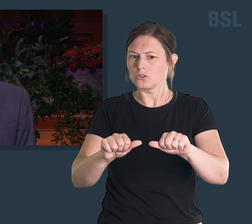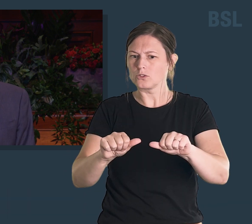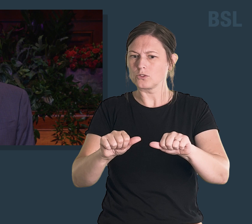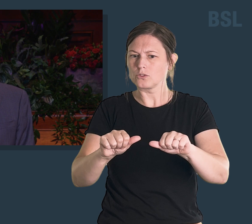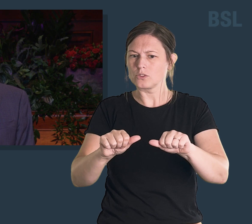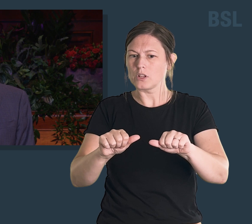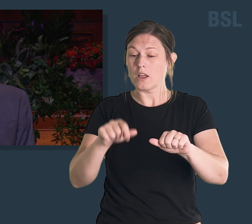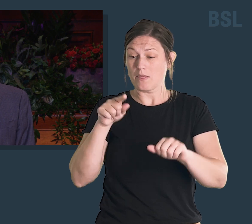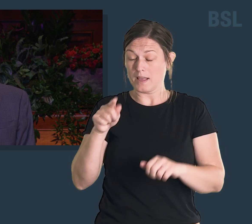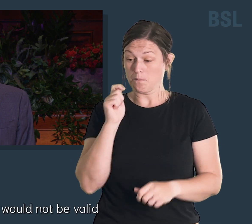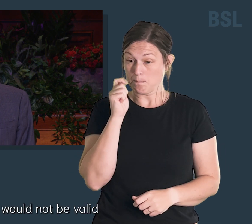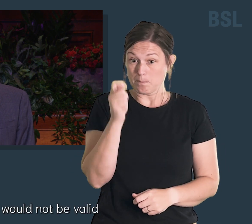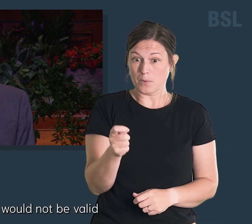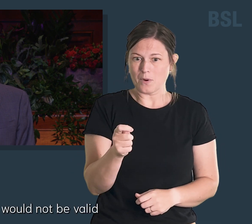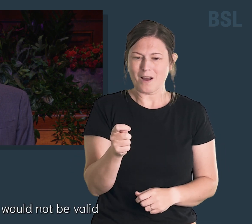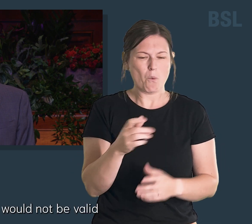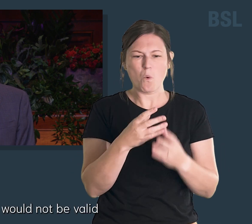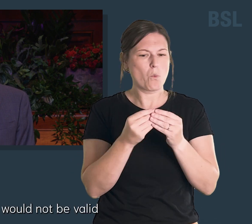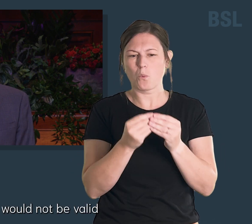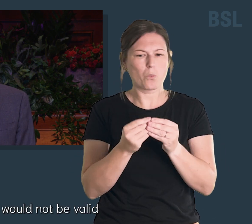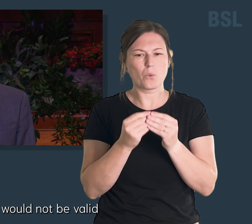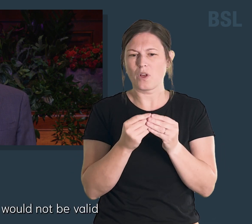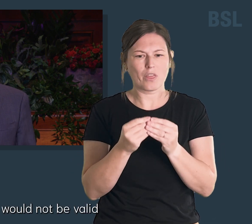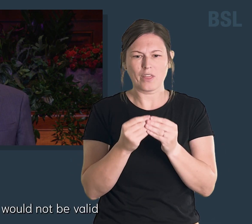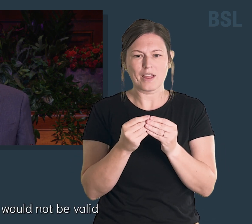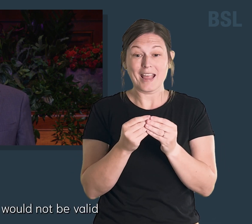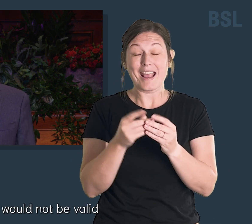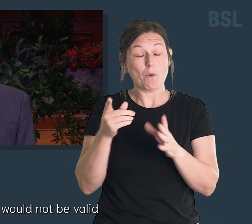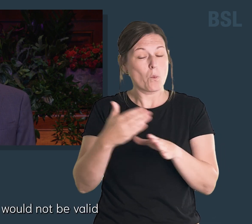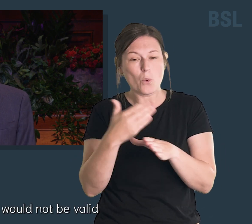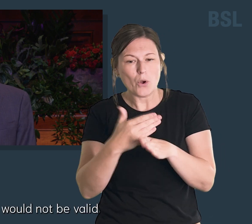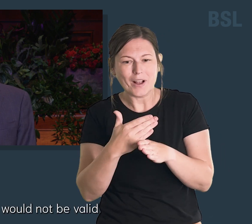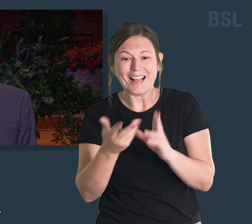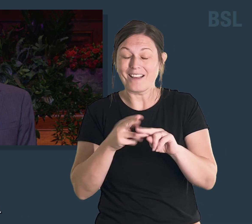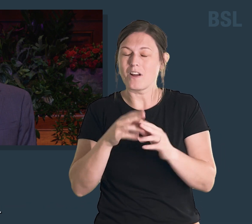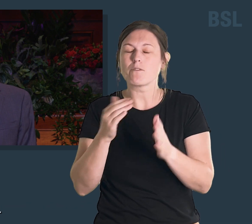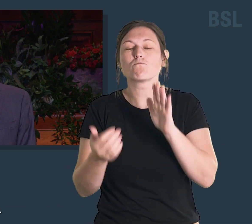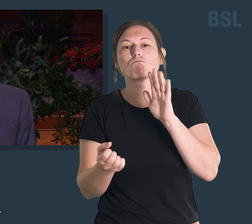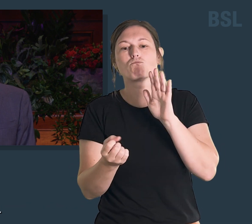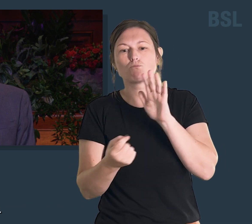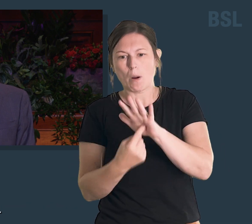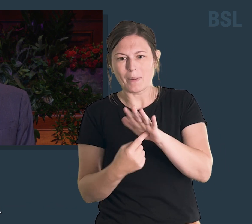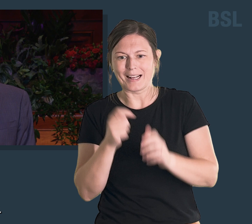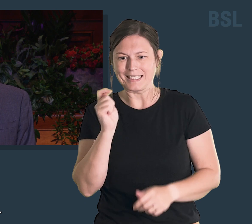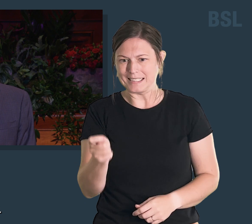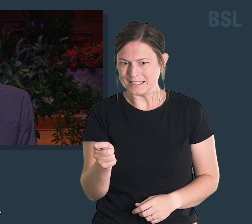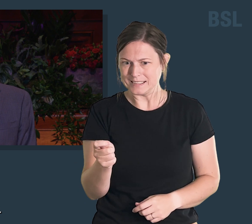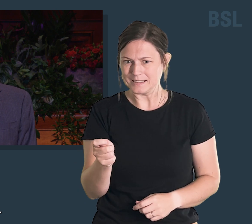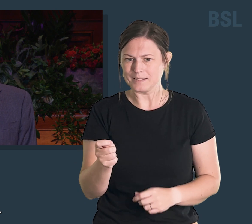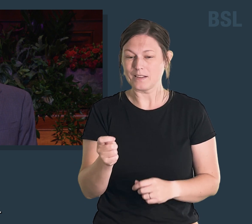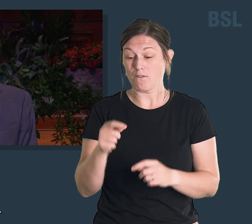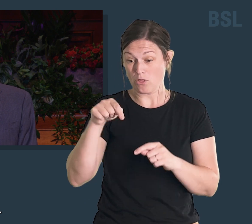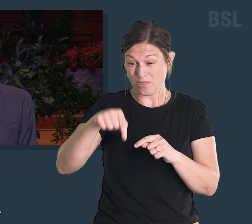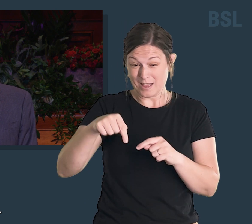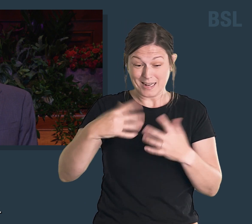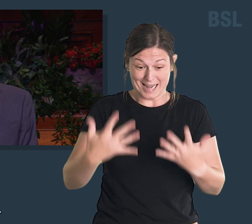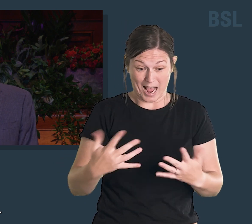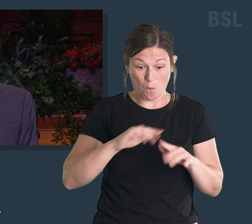in righteousness. That is, the ordinances would not be valid in both time and eternity.